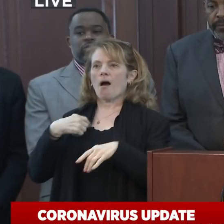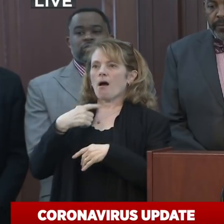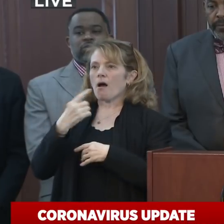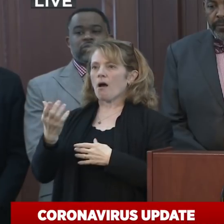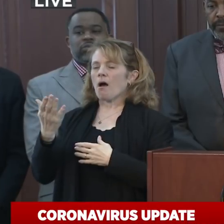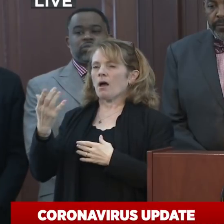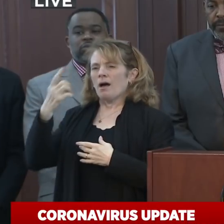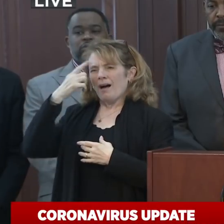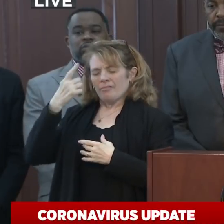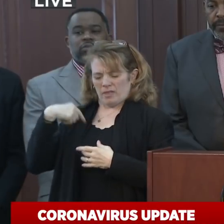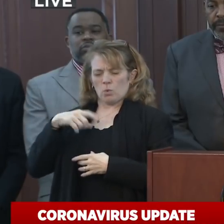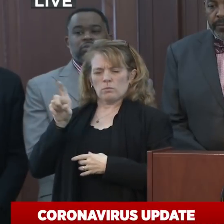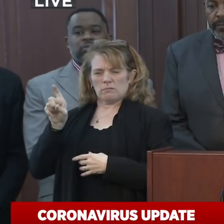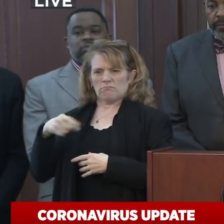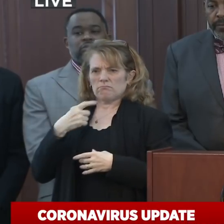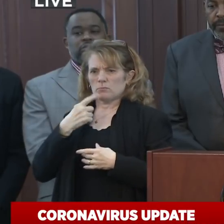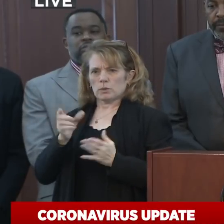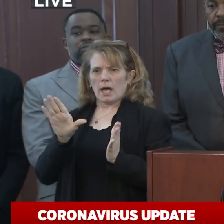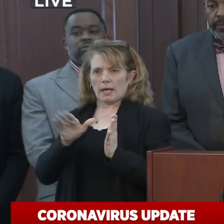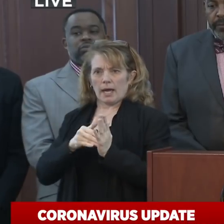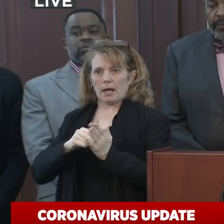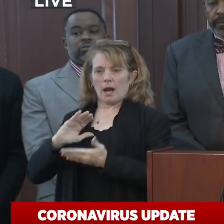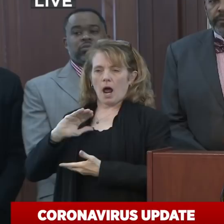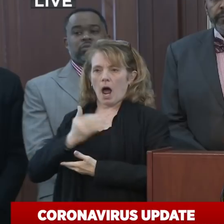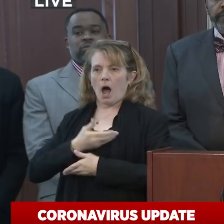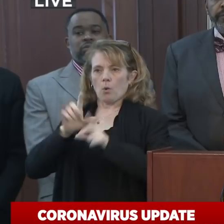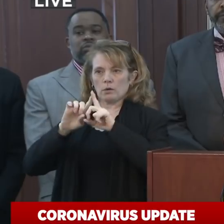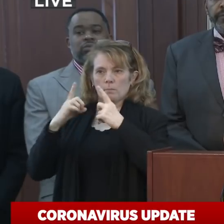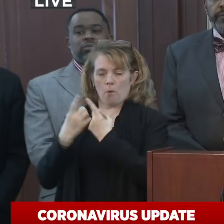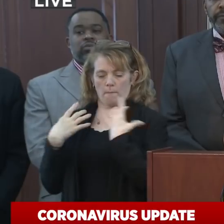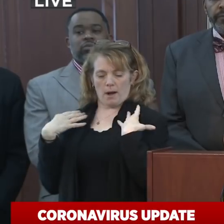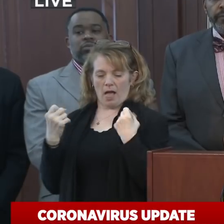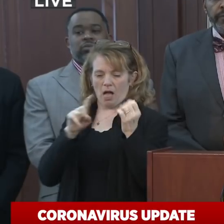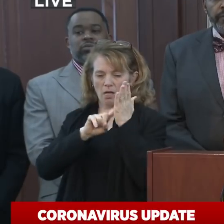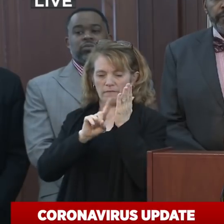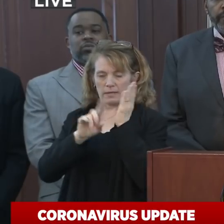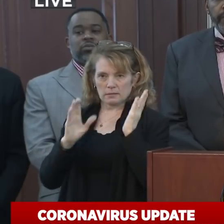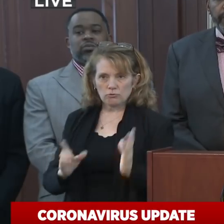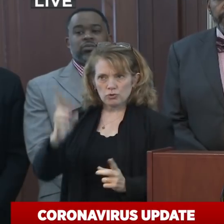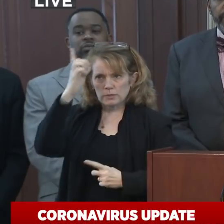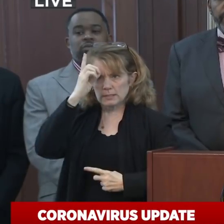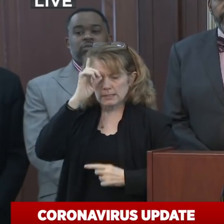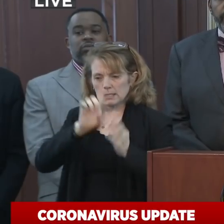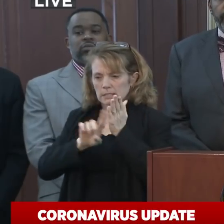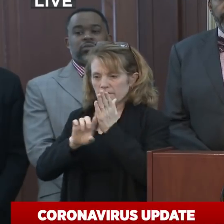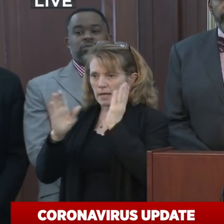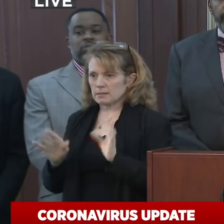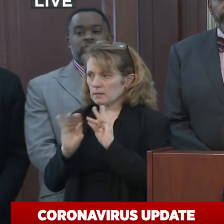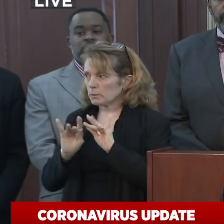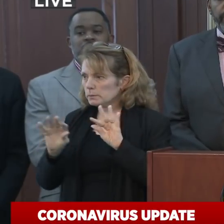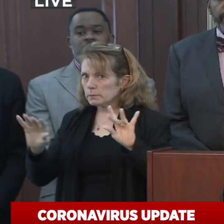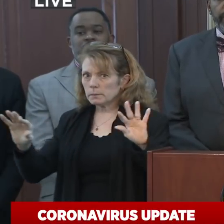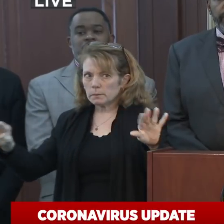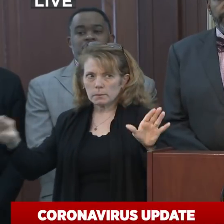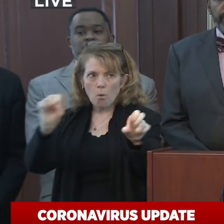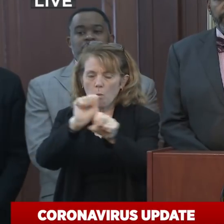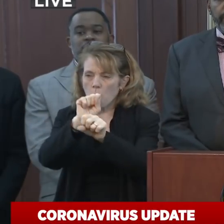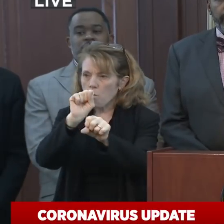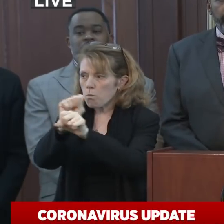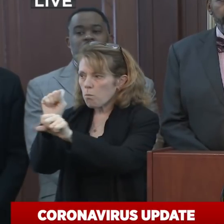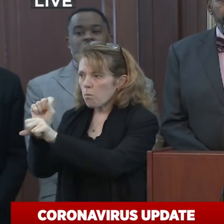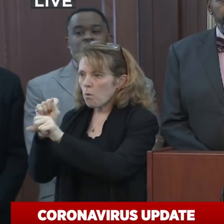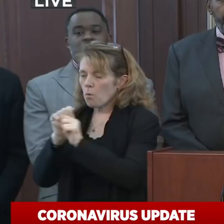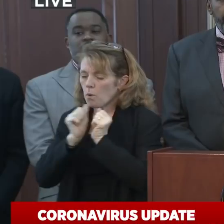I think we need to repeat this to reassure people, that our department's health investigators, disease investigators are out there working closely with